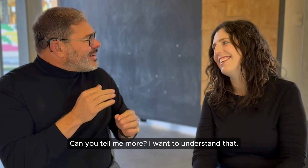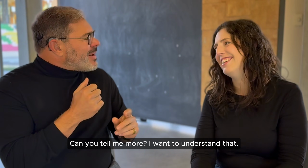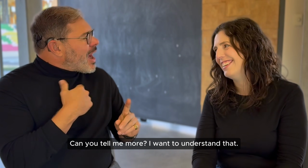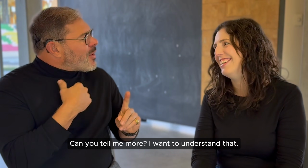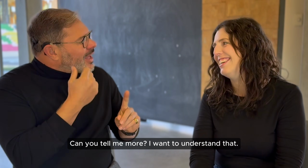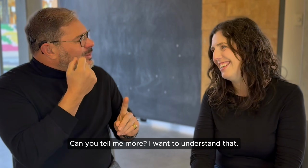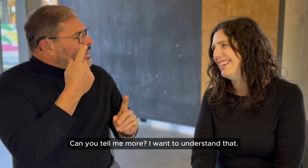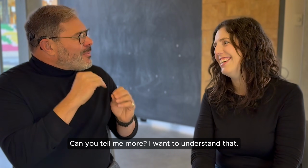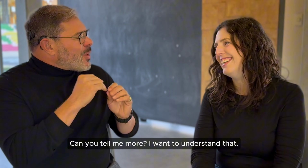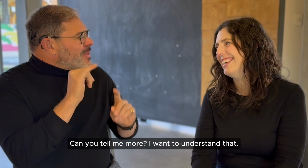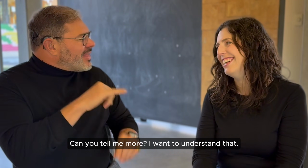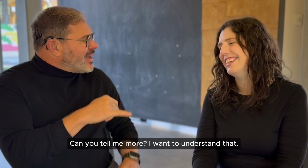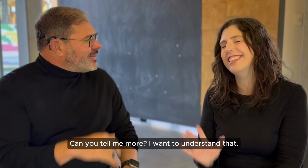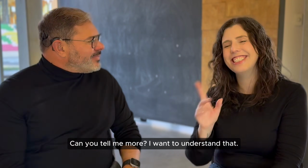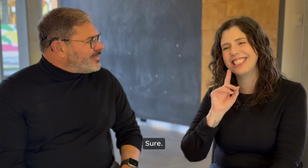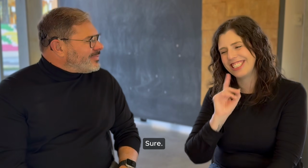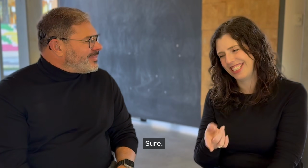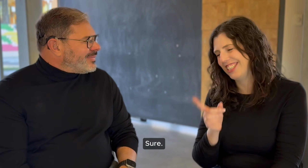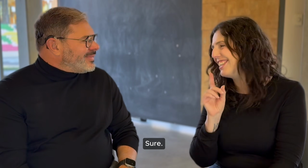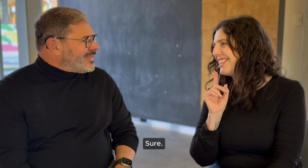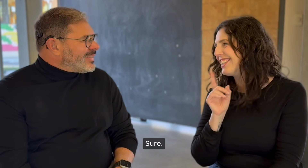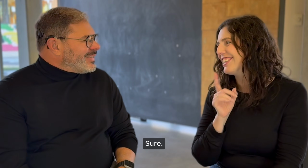tell me more? I want to understand about that. Sure, sure.